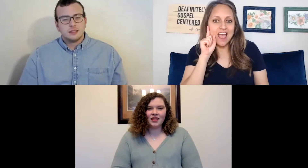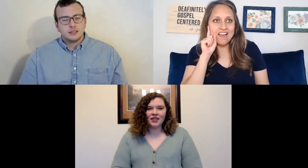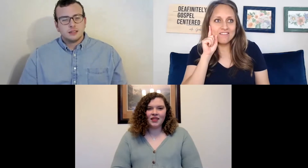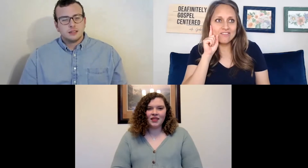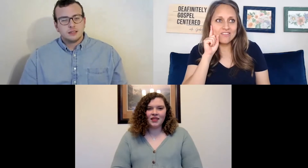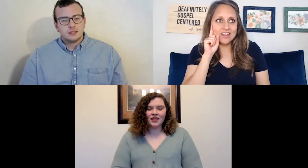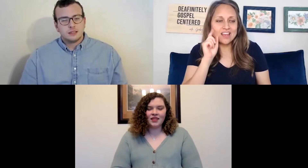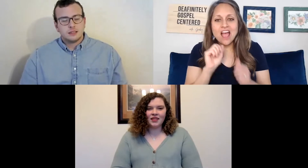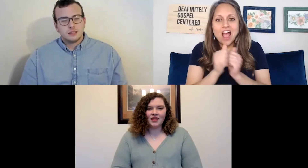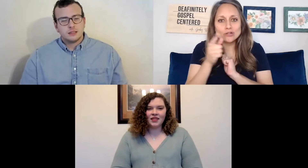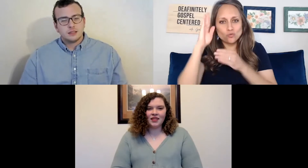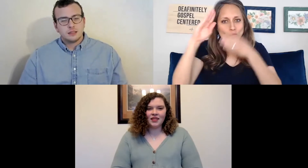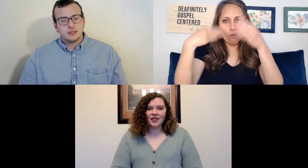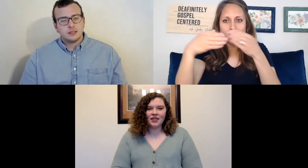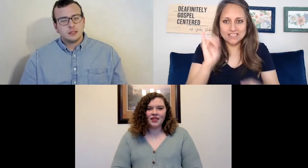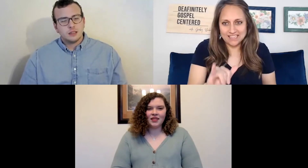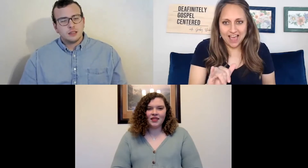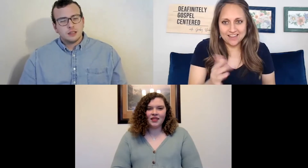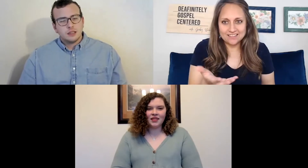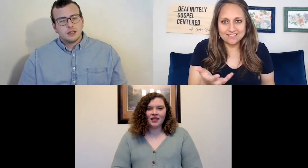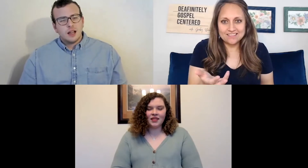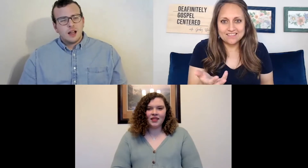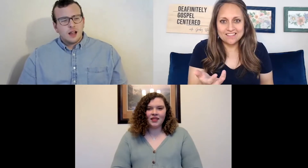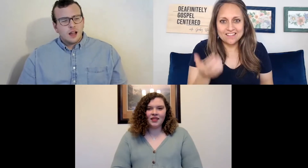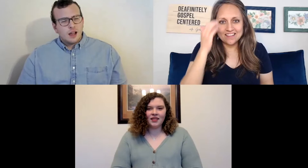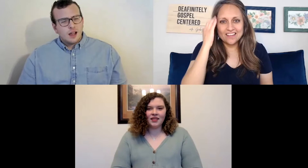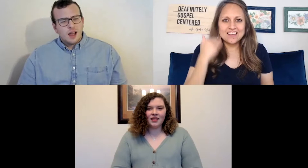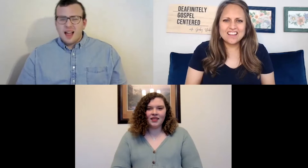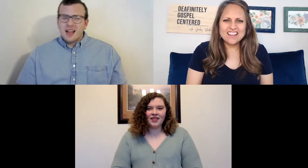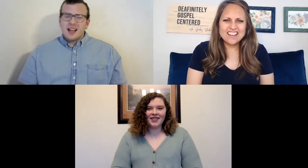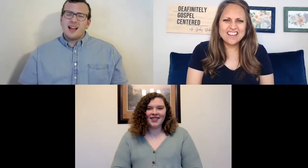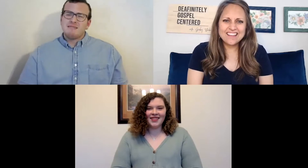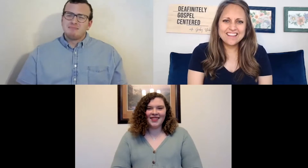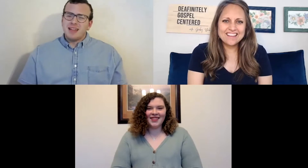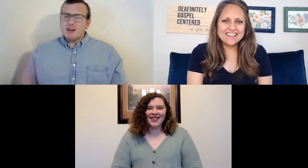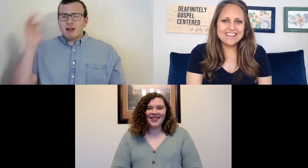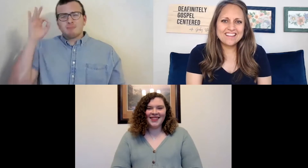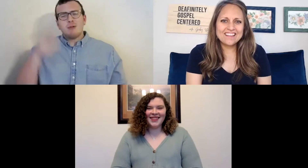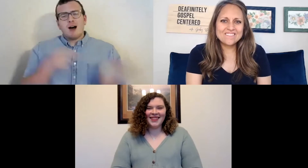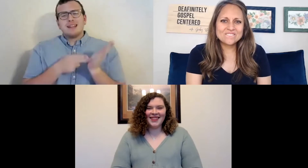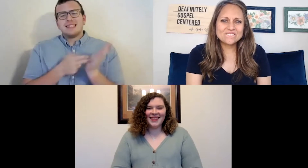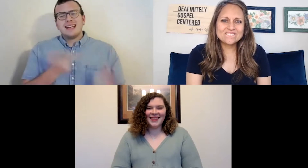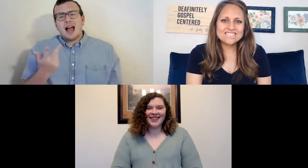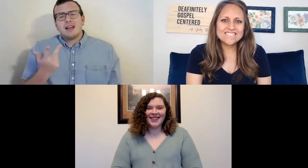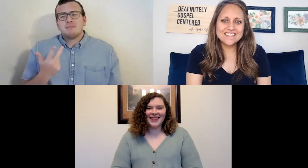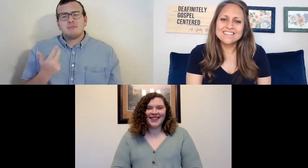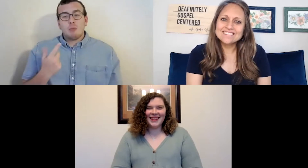hearing and Lexi is deaf, how did you adequately process well, that? Honestly, the whole